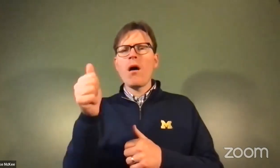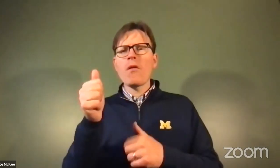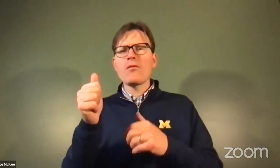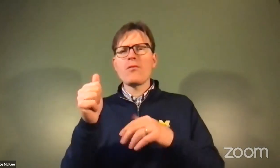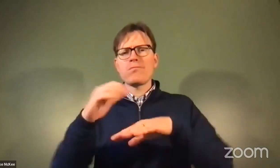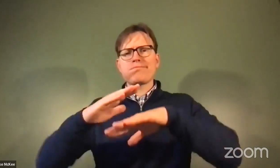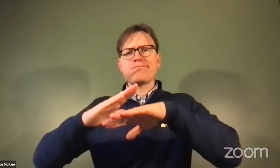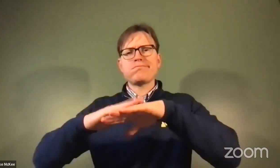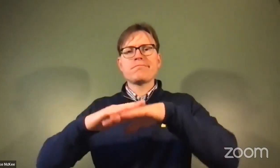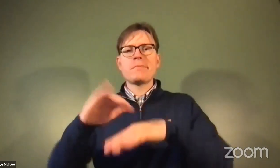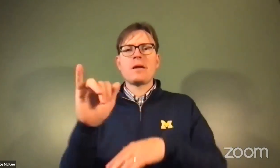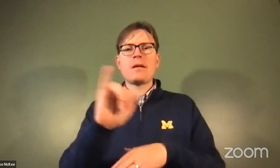beneficial.